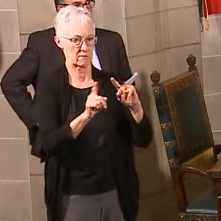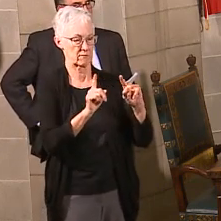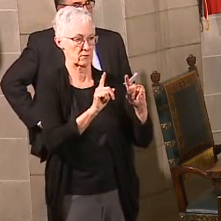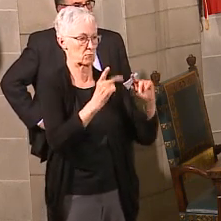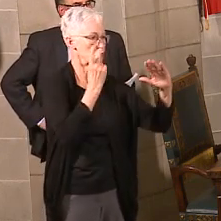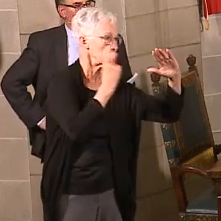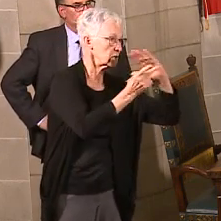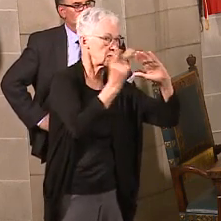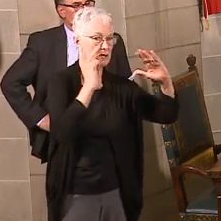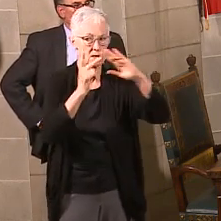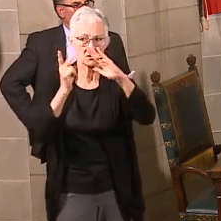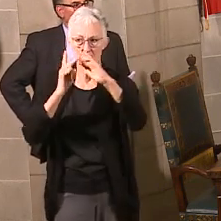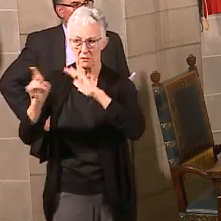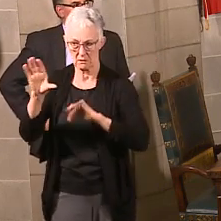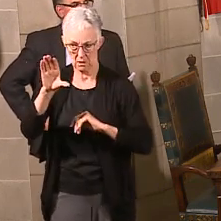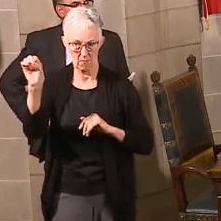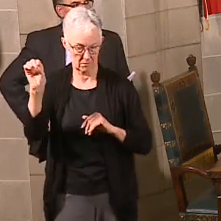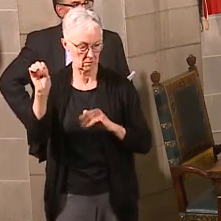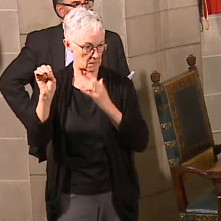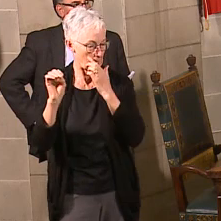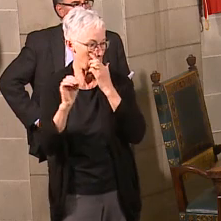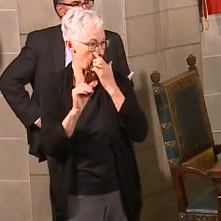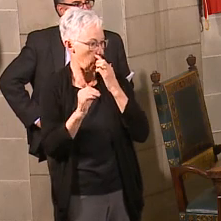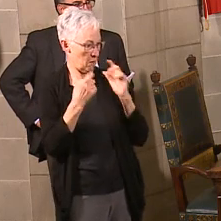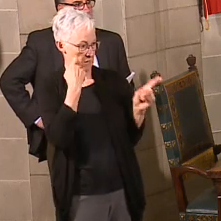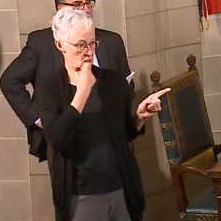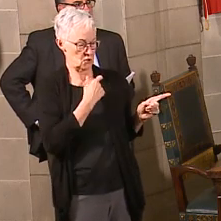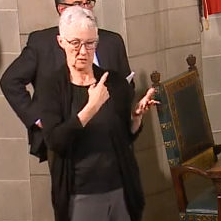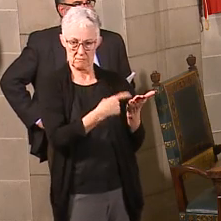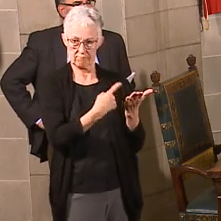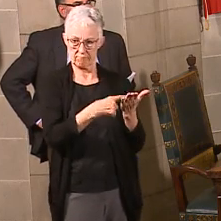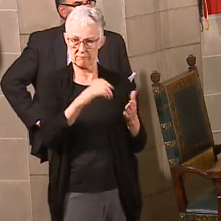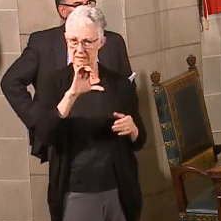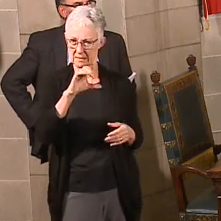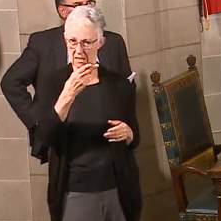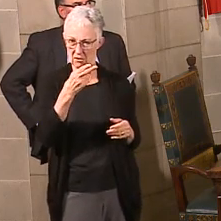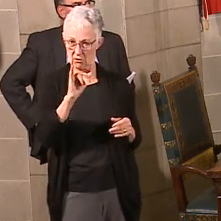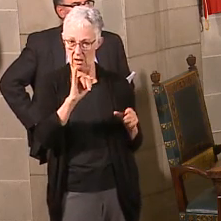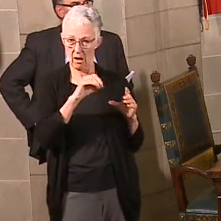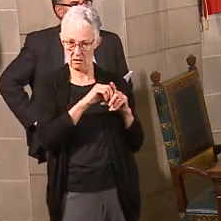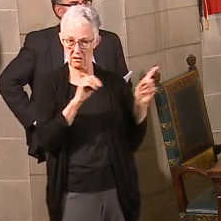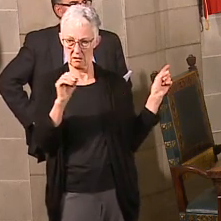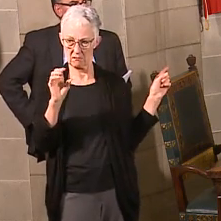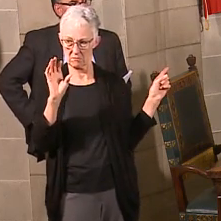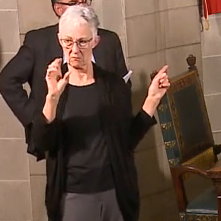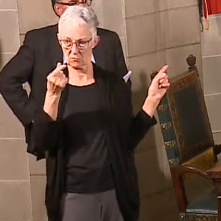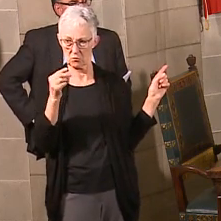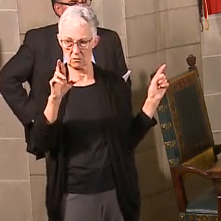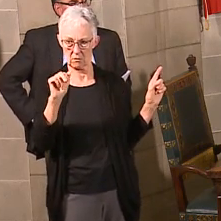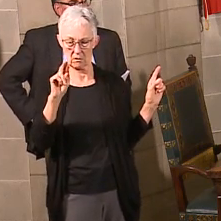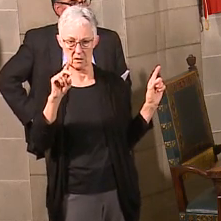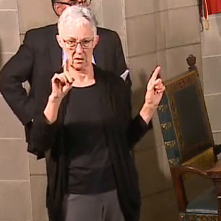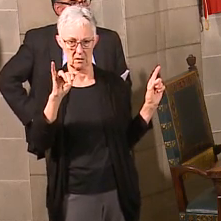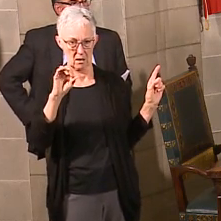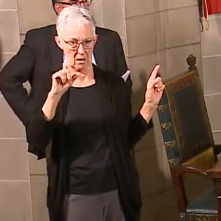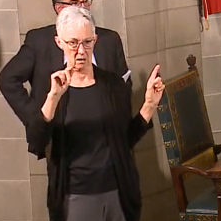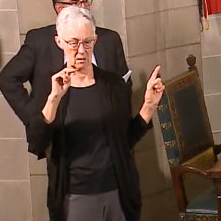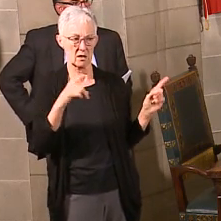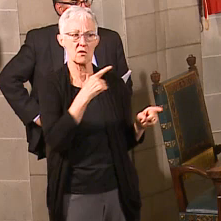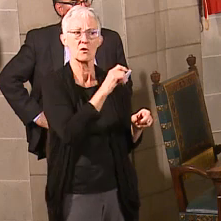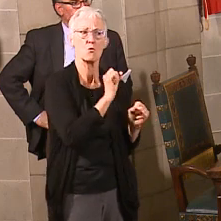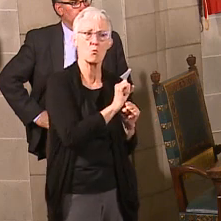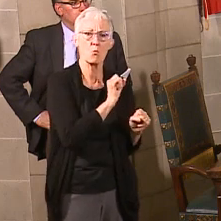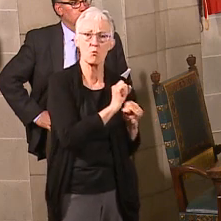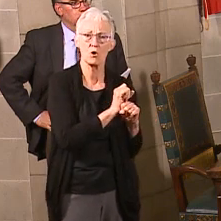capacity. So, for example, again, we just talked about CHI St. Francis. They're working very, very hard, but we have been able to provide that